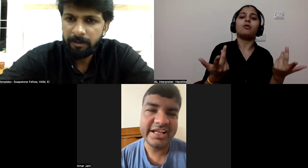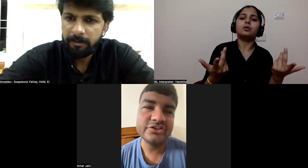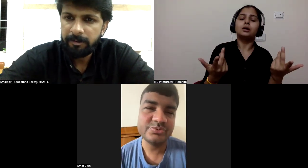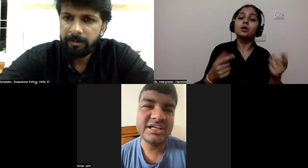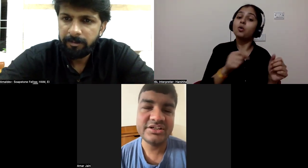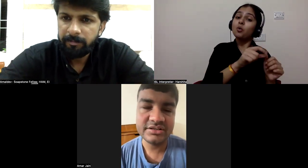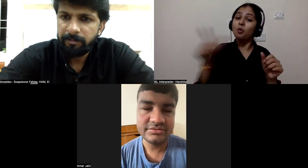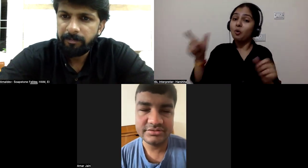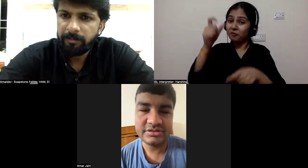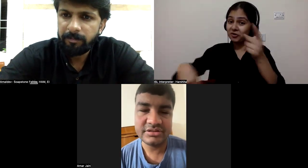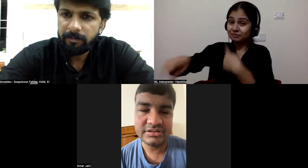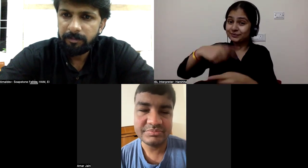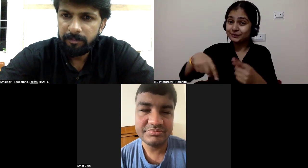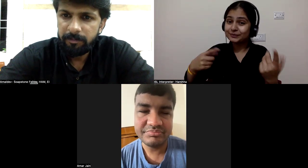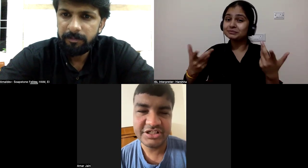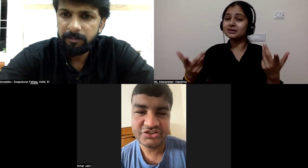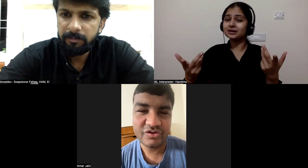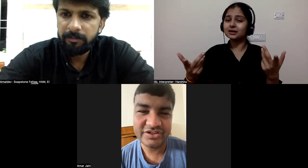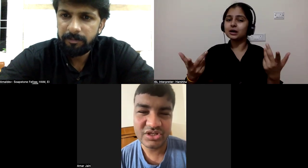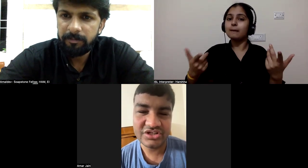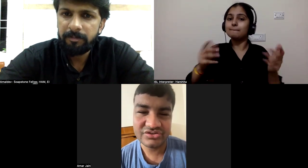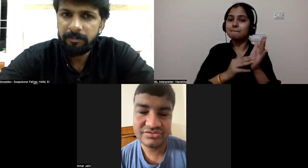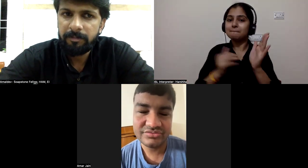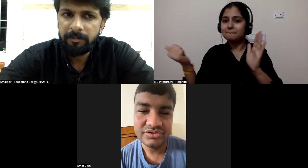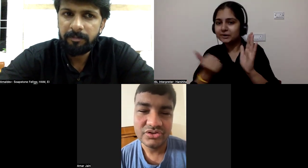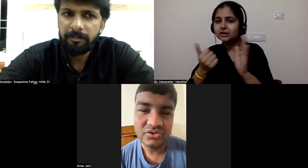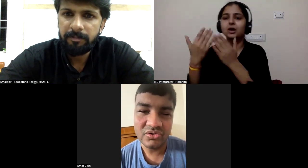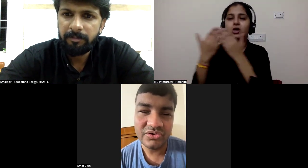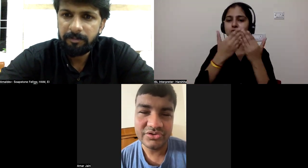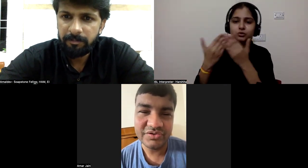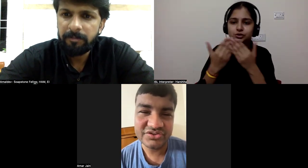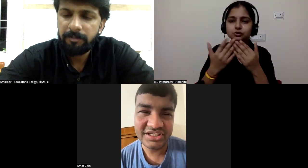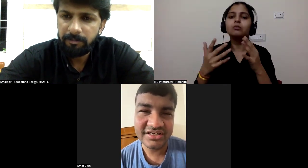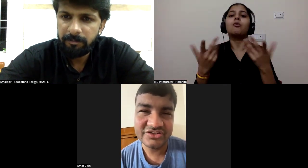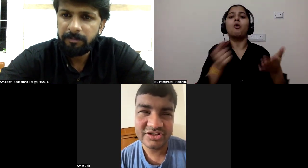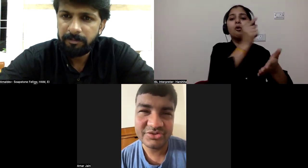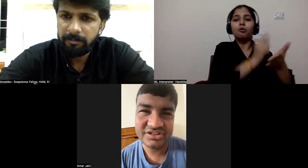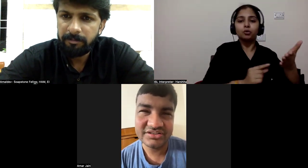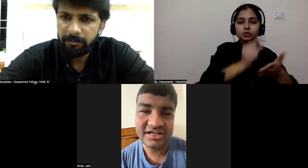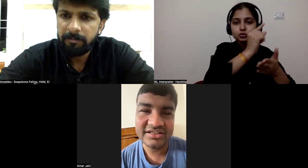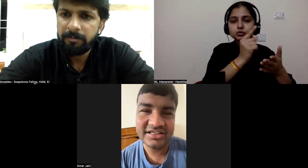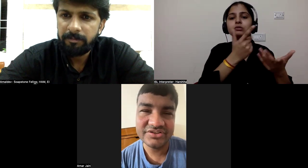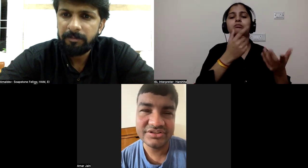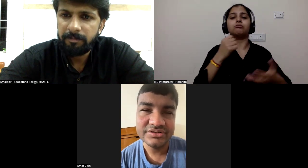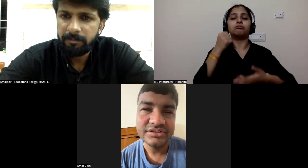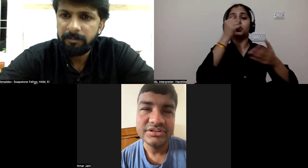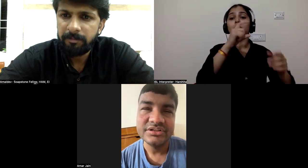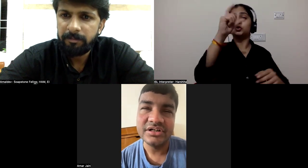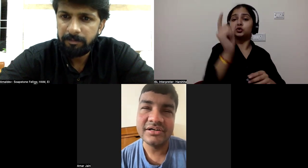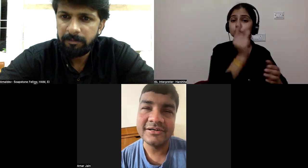all players, be it uh, Ministry of Education or University Grants Commission at the higher